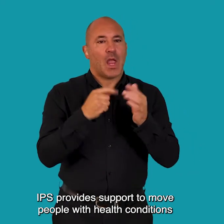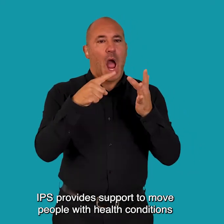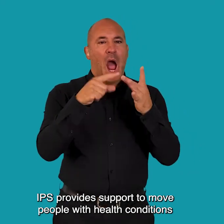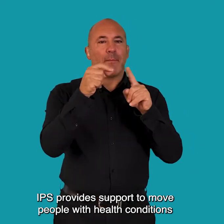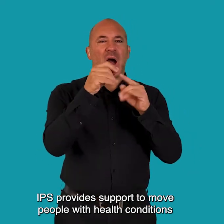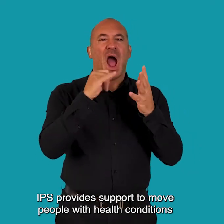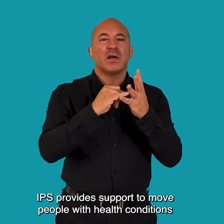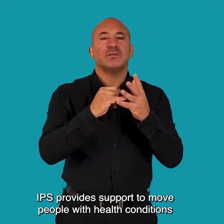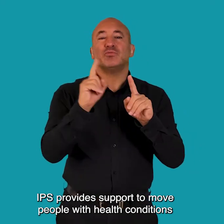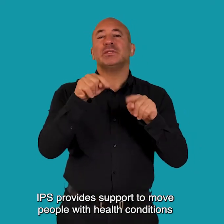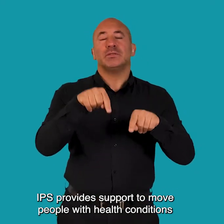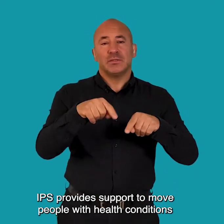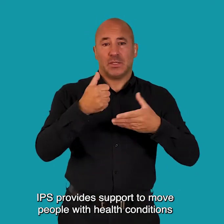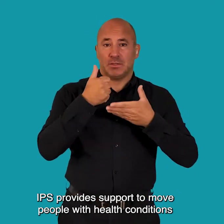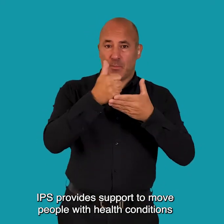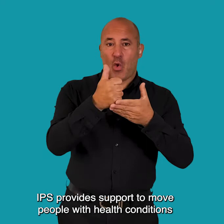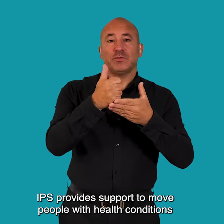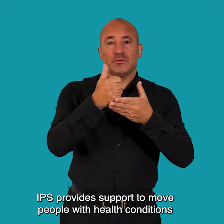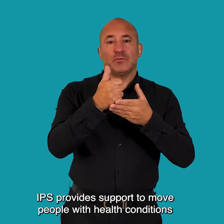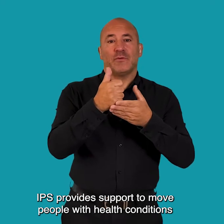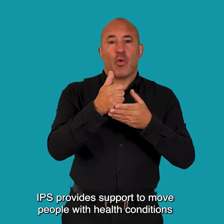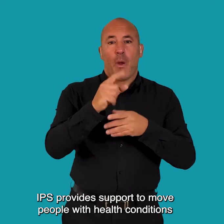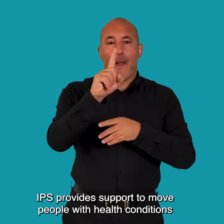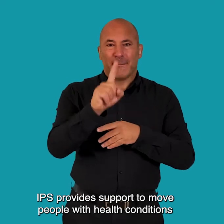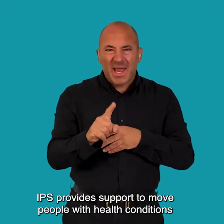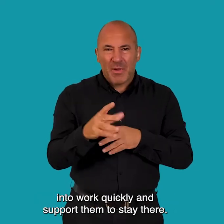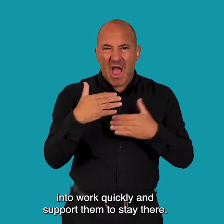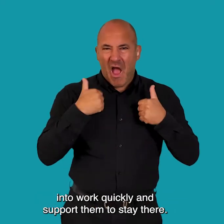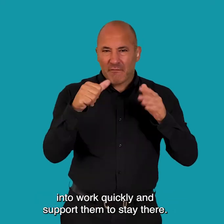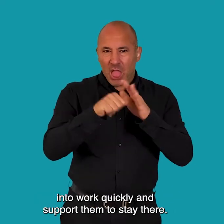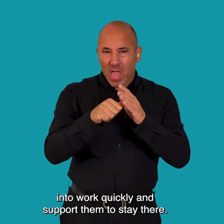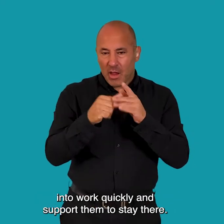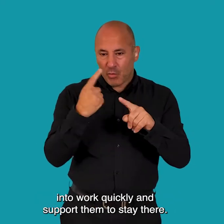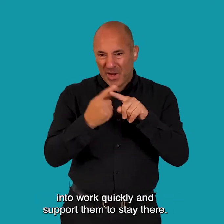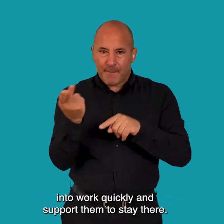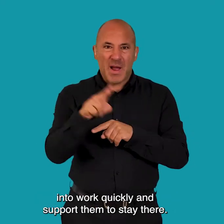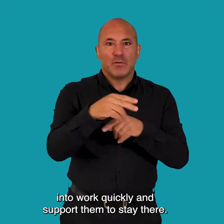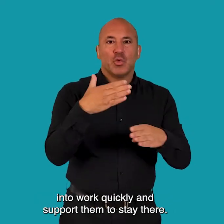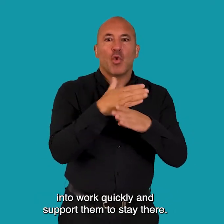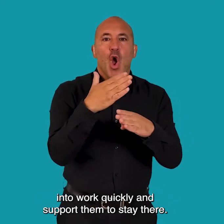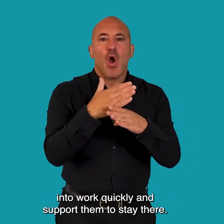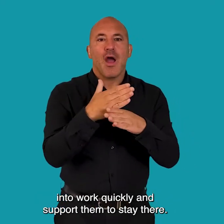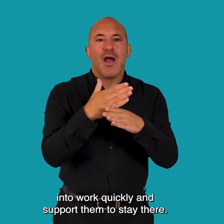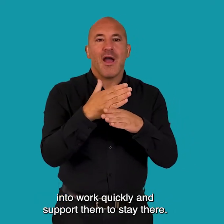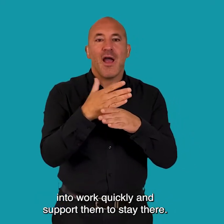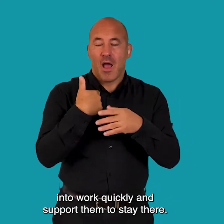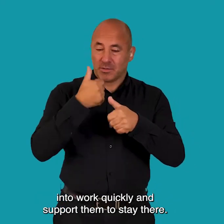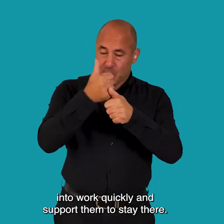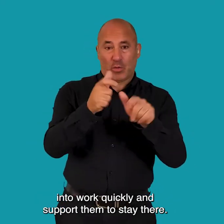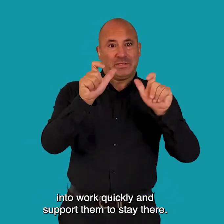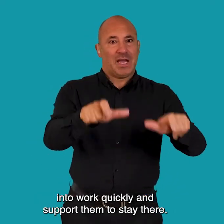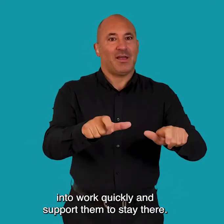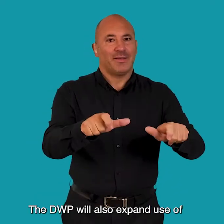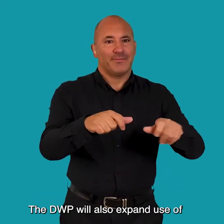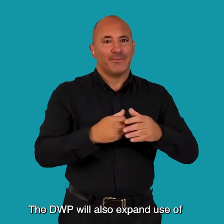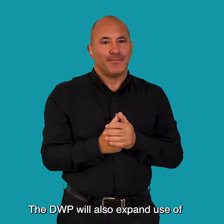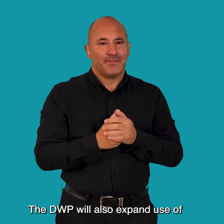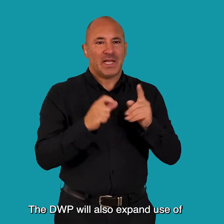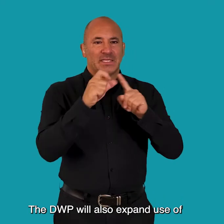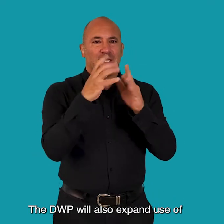IPS provides support to move people with health conditions into work quickly and support them to stay there. The DWP will